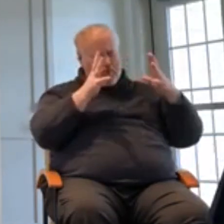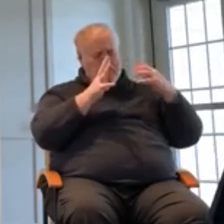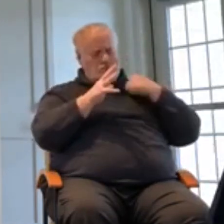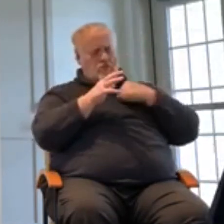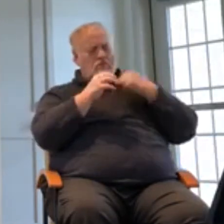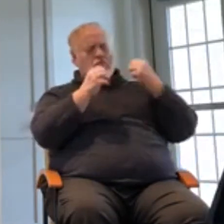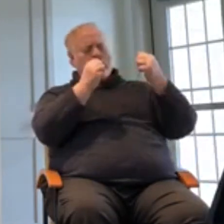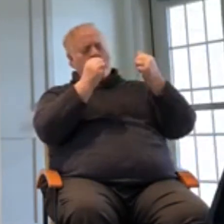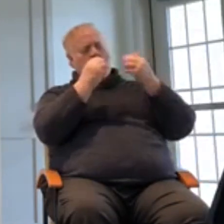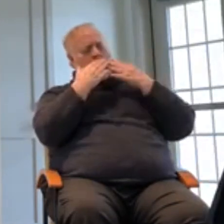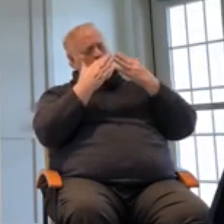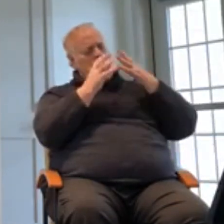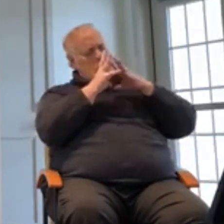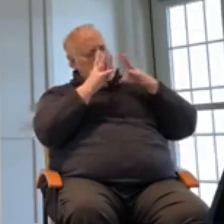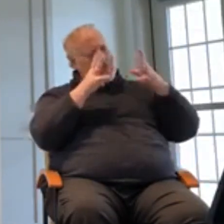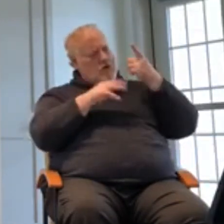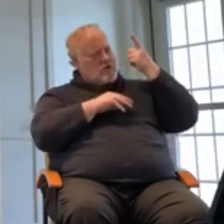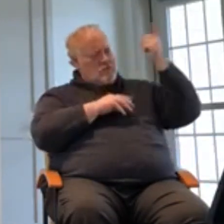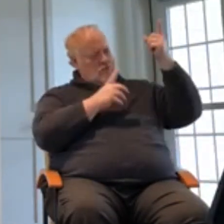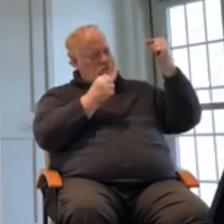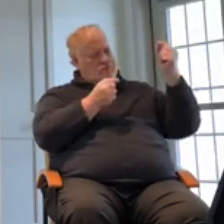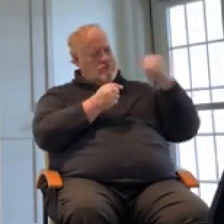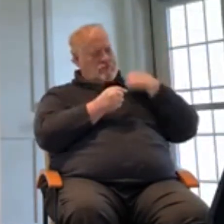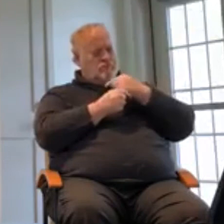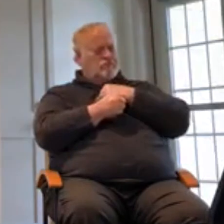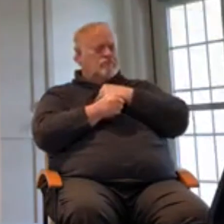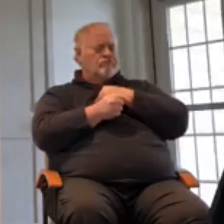appreciate everything that you've done for us. Amen.